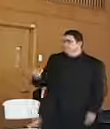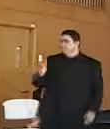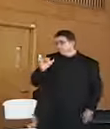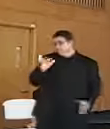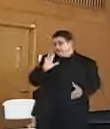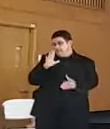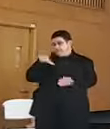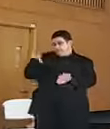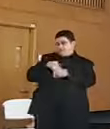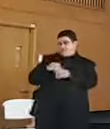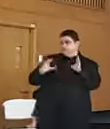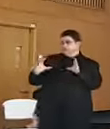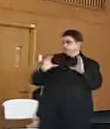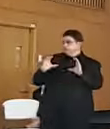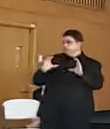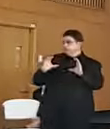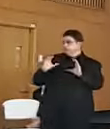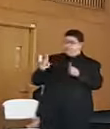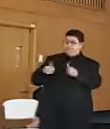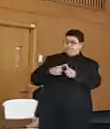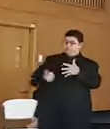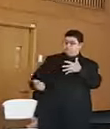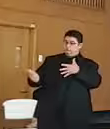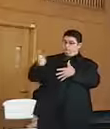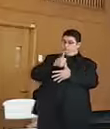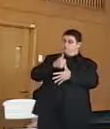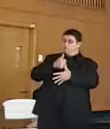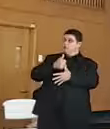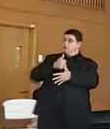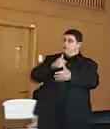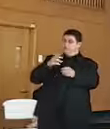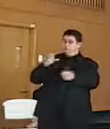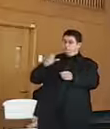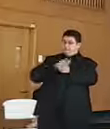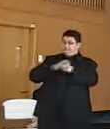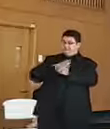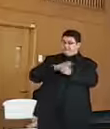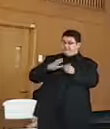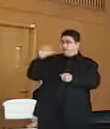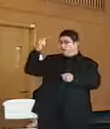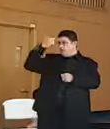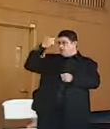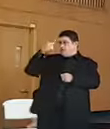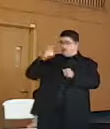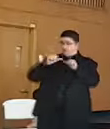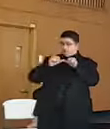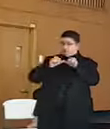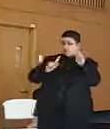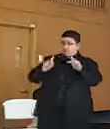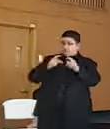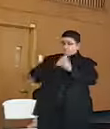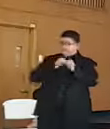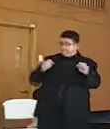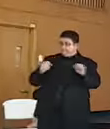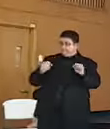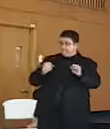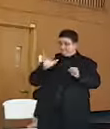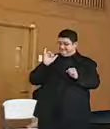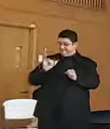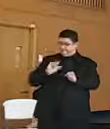The first priority of county government is to keep people safe and look out for their welfare. That's where we